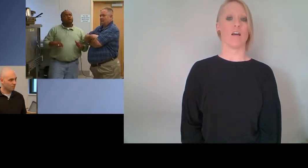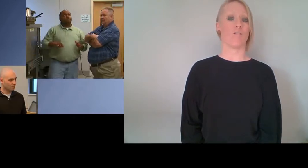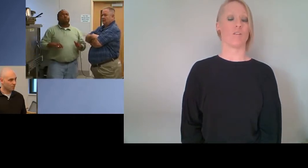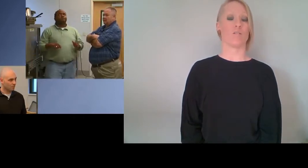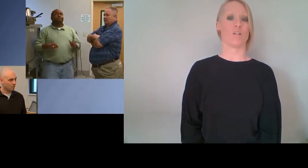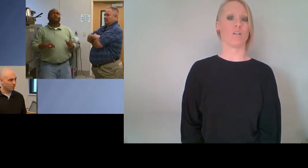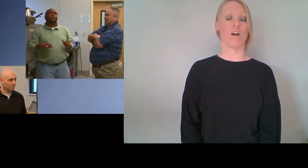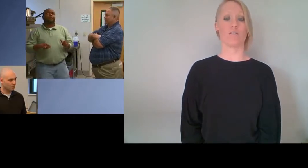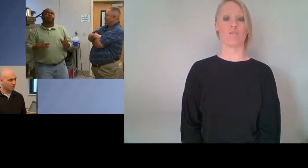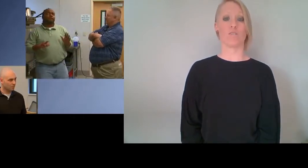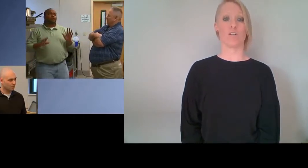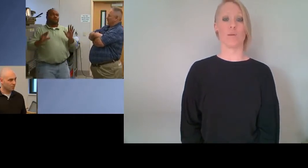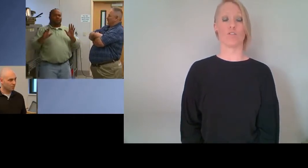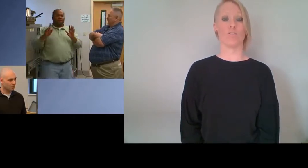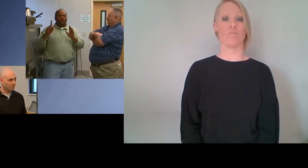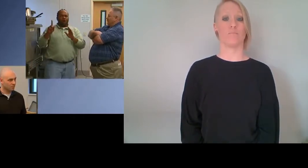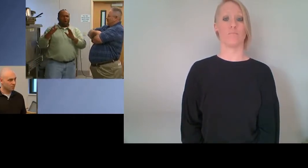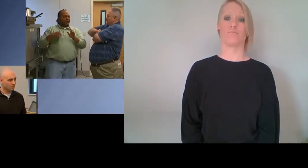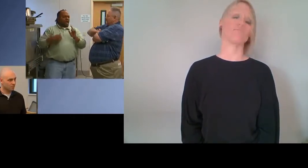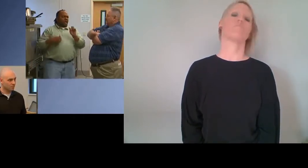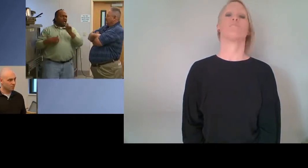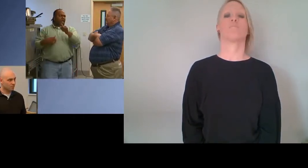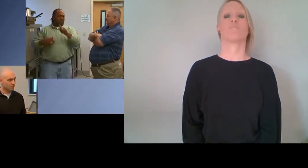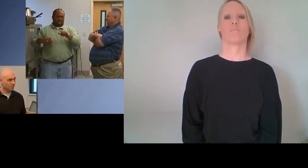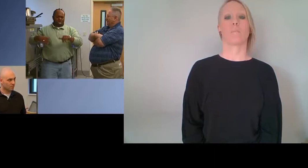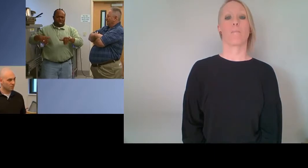think that everything's going to cost for the expansion?